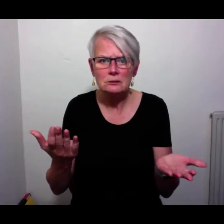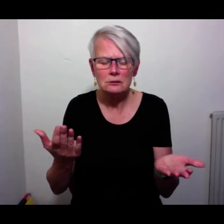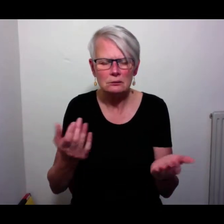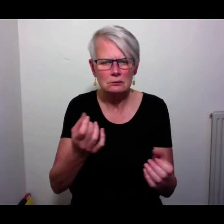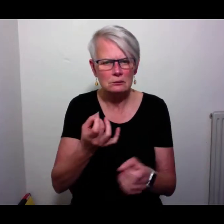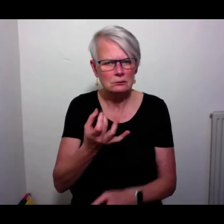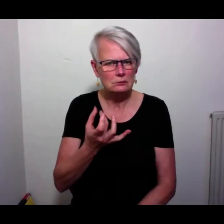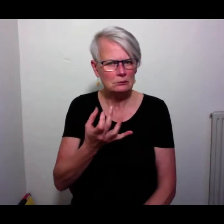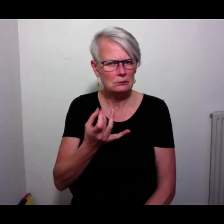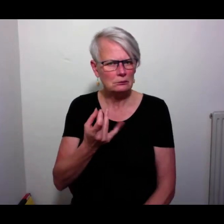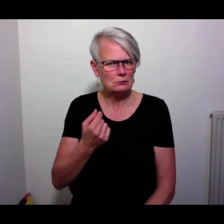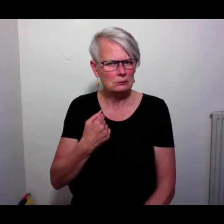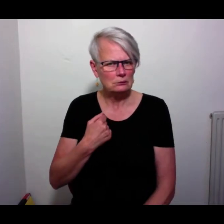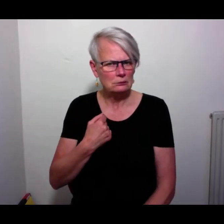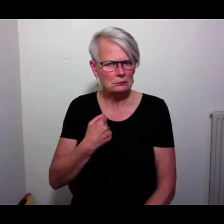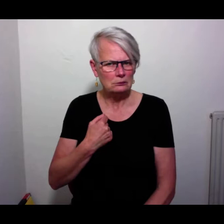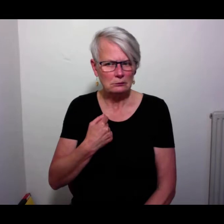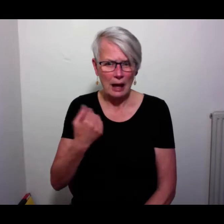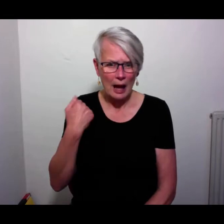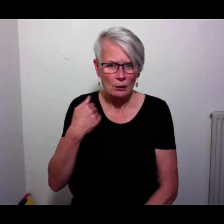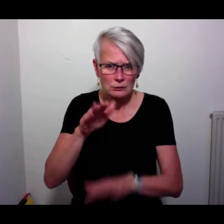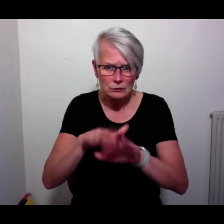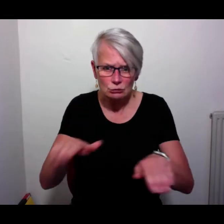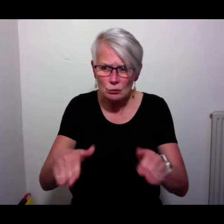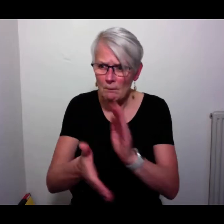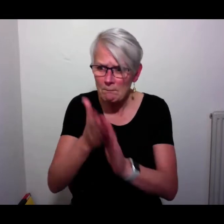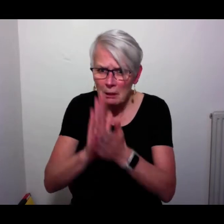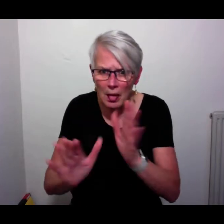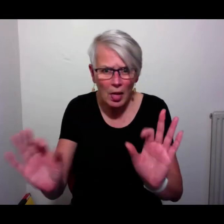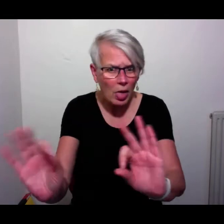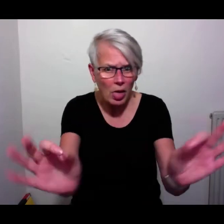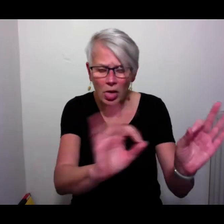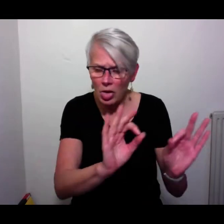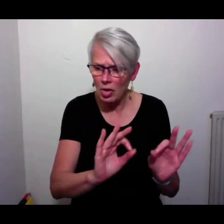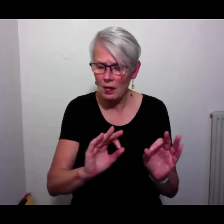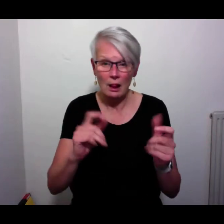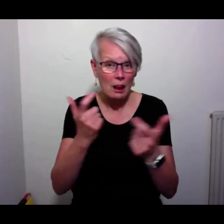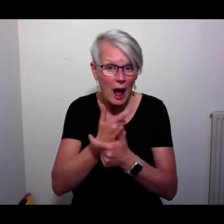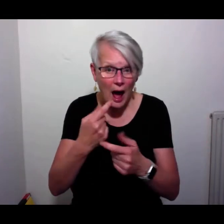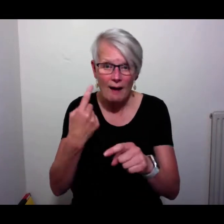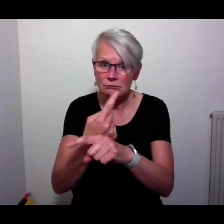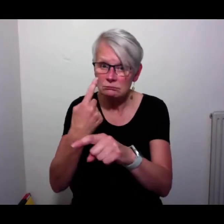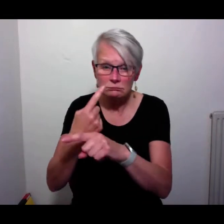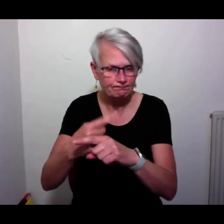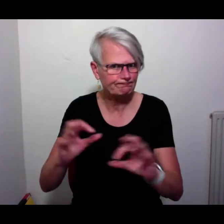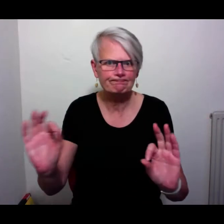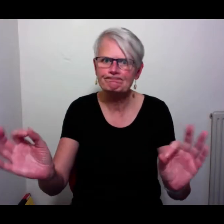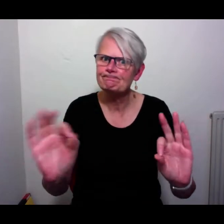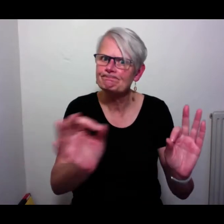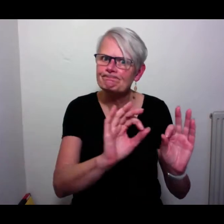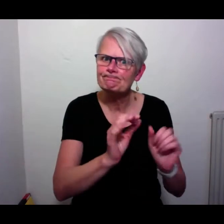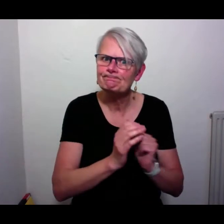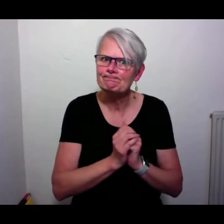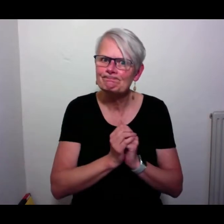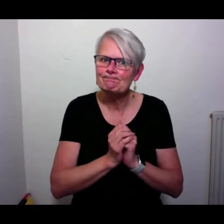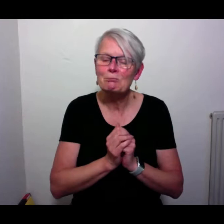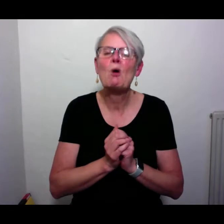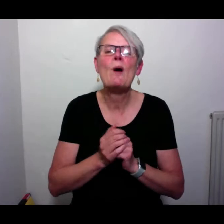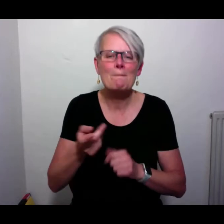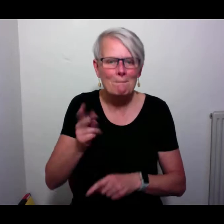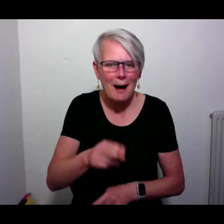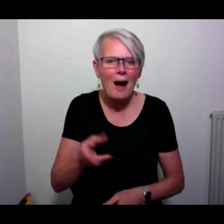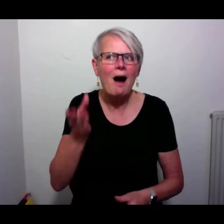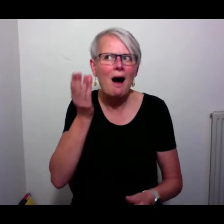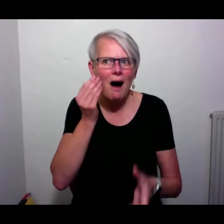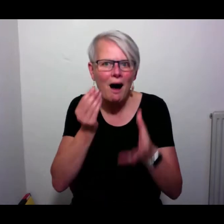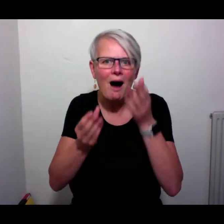eerie. No kids playing outside, no laughter or chatter. Once the soundscape started